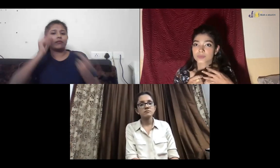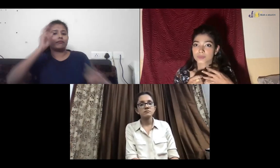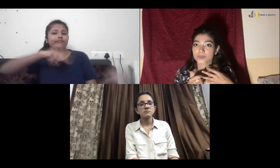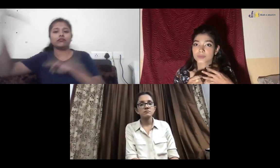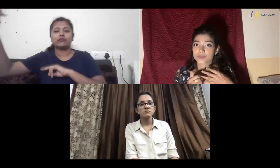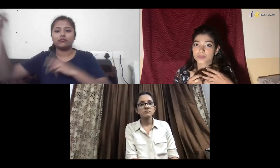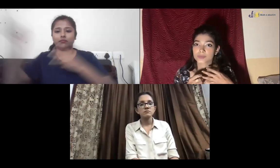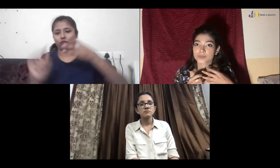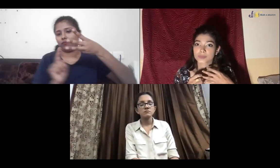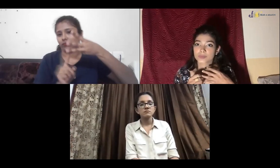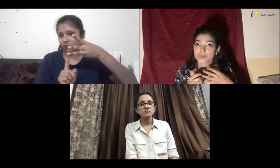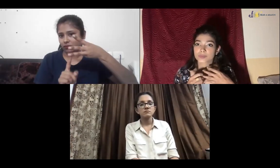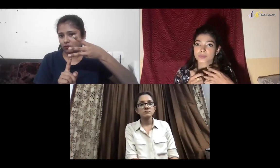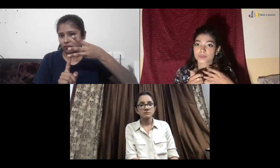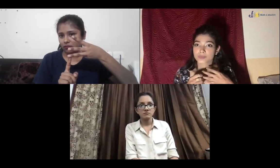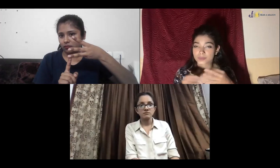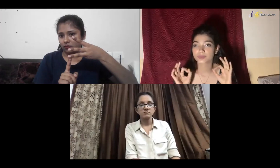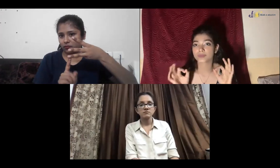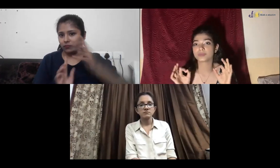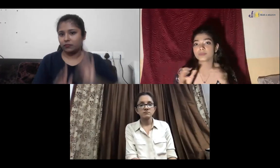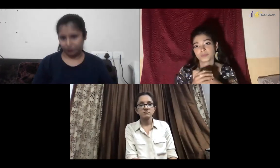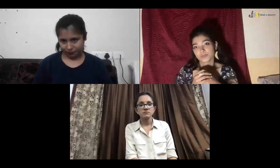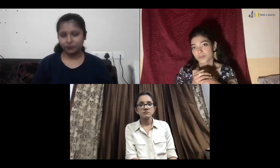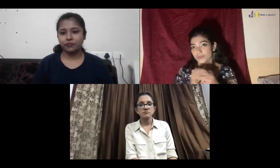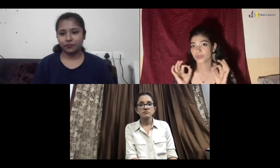they're mocking. So I think how they can change.